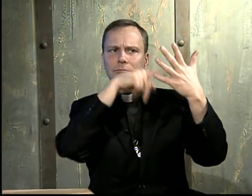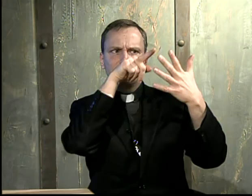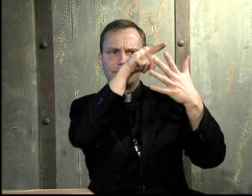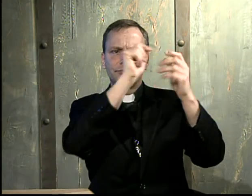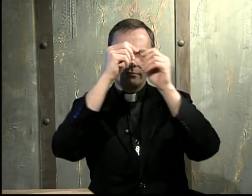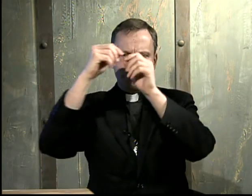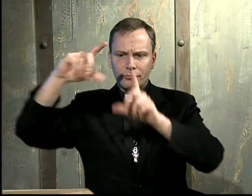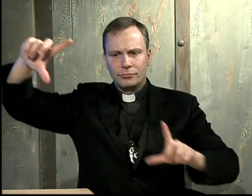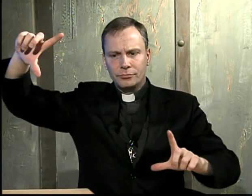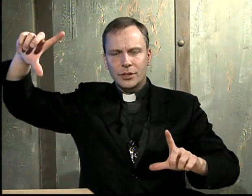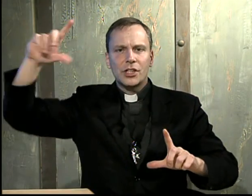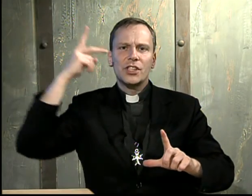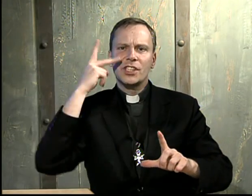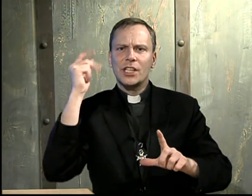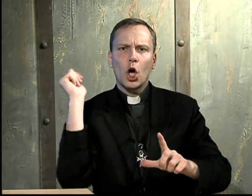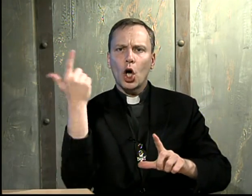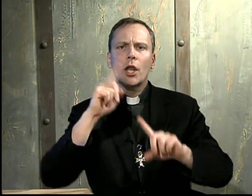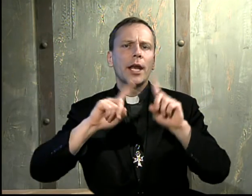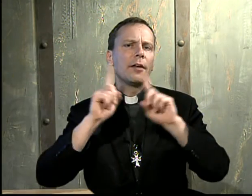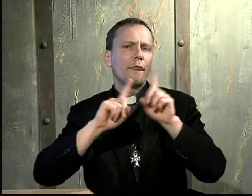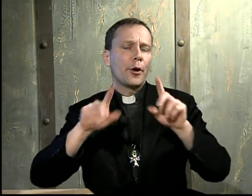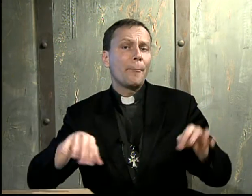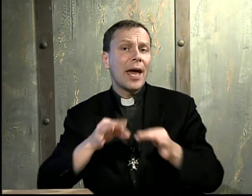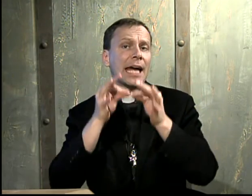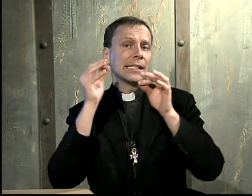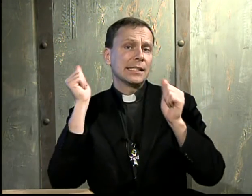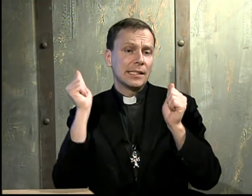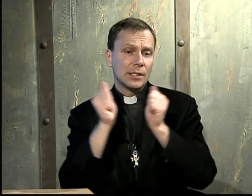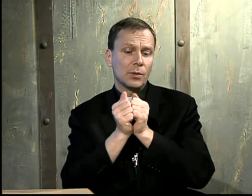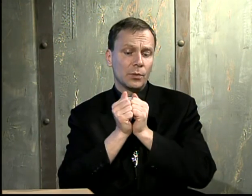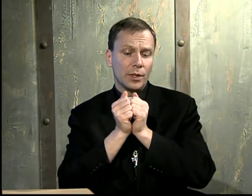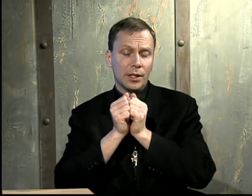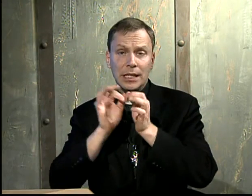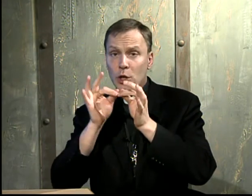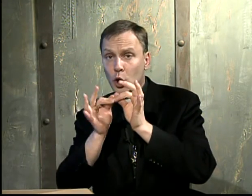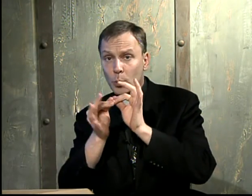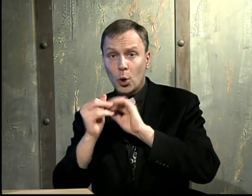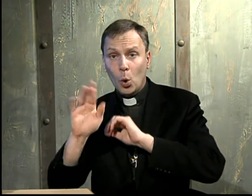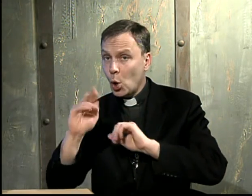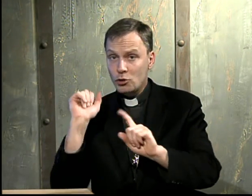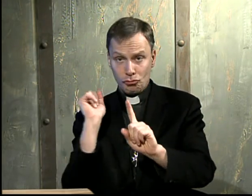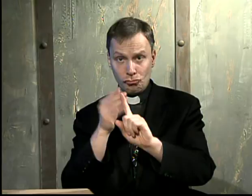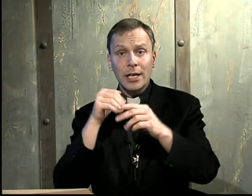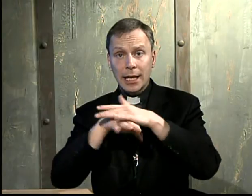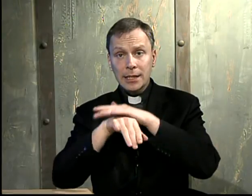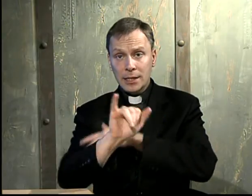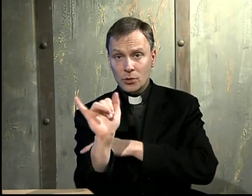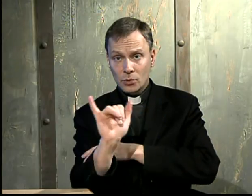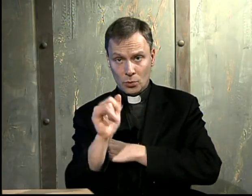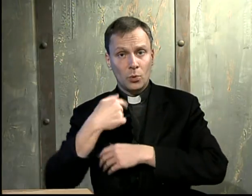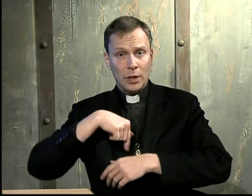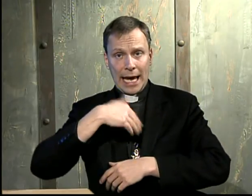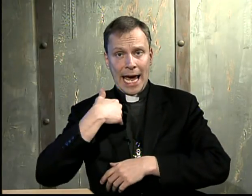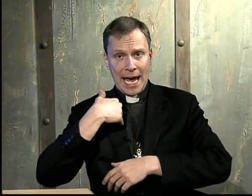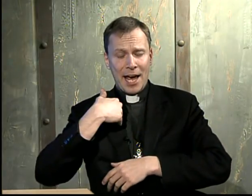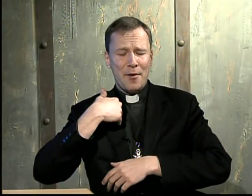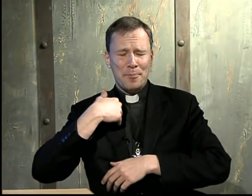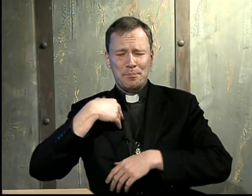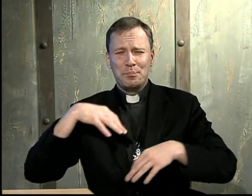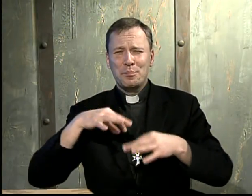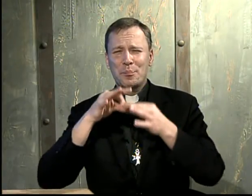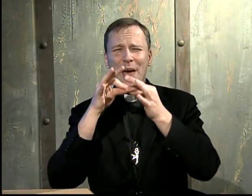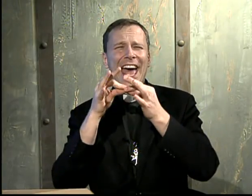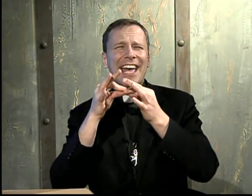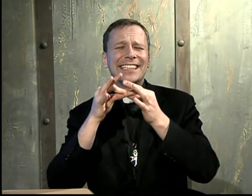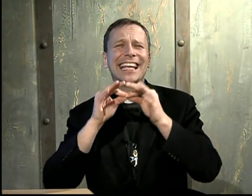If you were to visit that website, you'll see on the left side a link to our calendar where you will find information about the